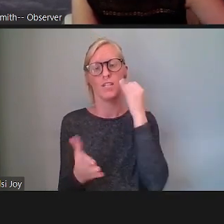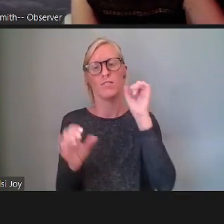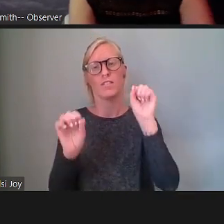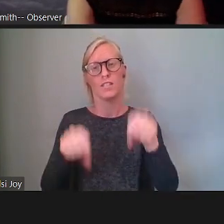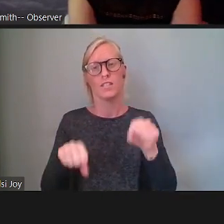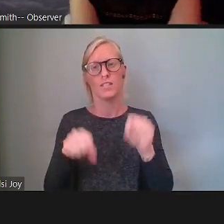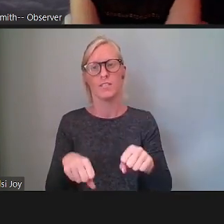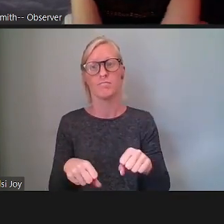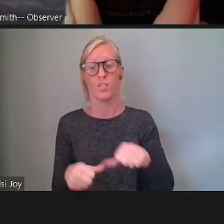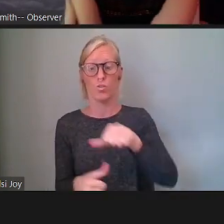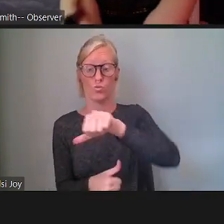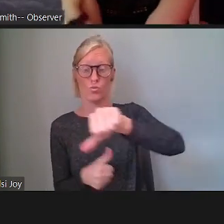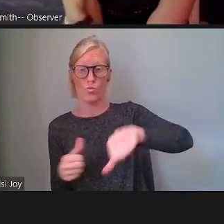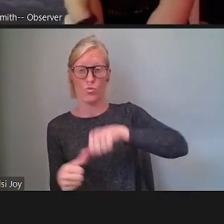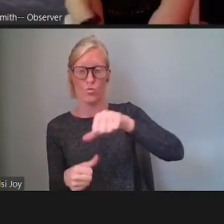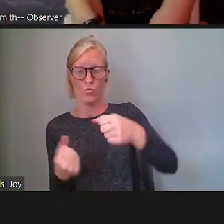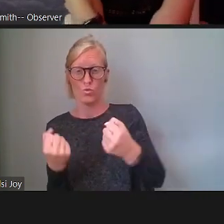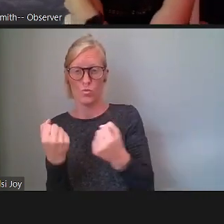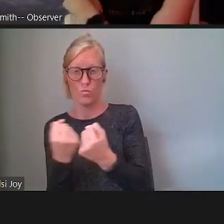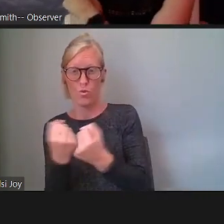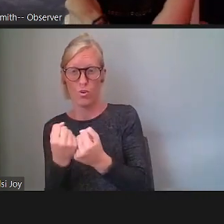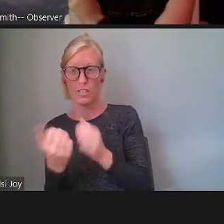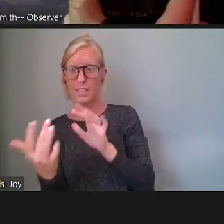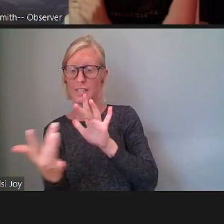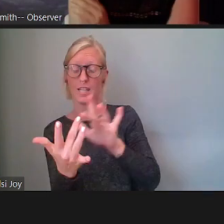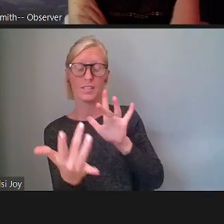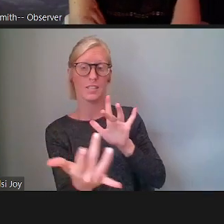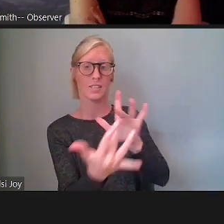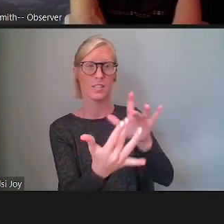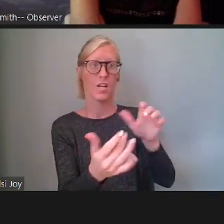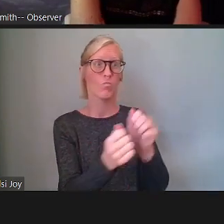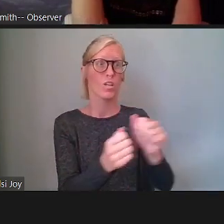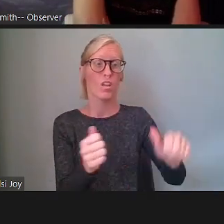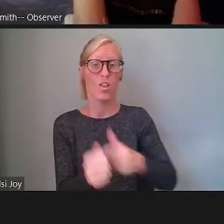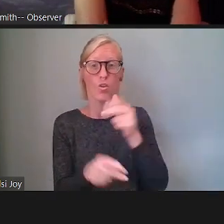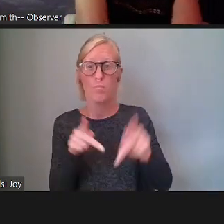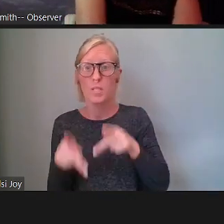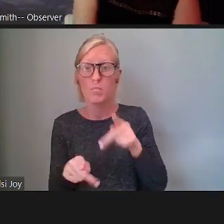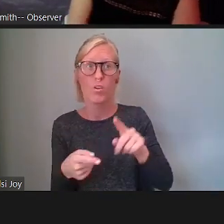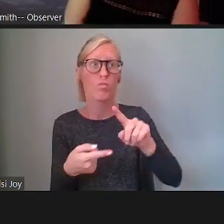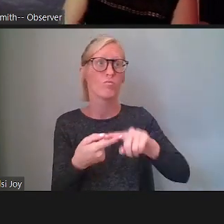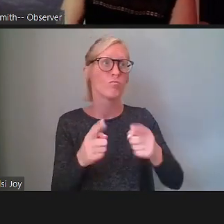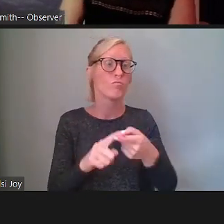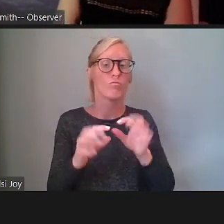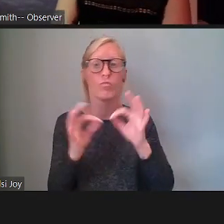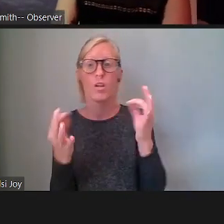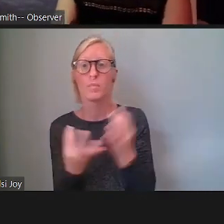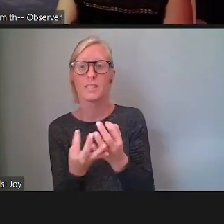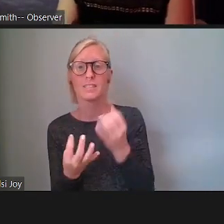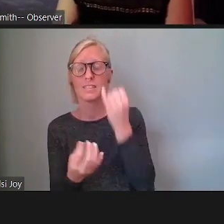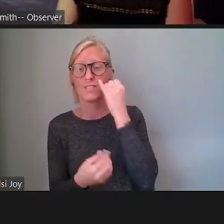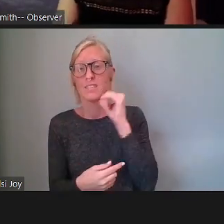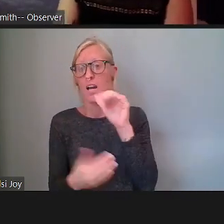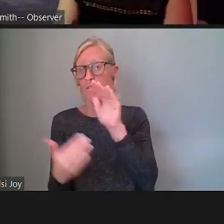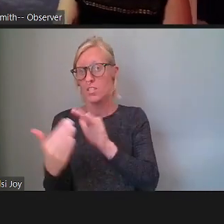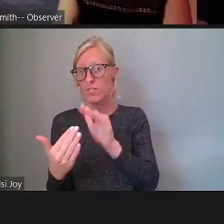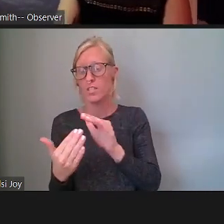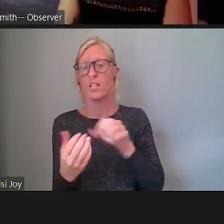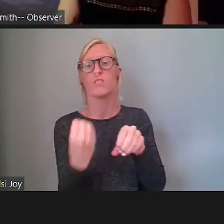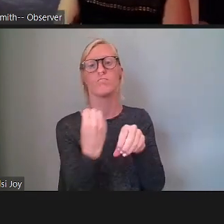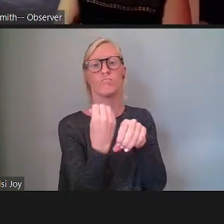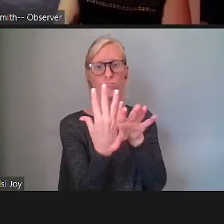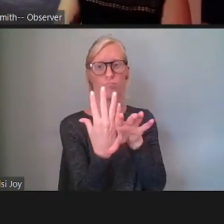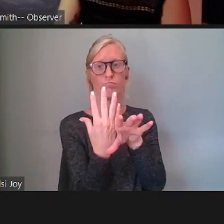social support as well. So keeping in as much contact with each other, if not in person, then digitally, if that's an